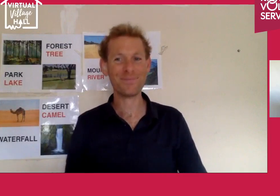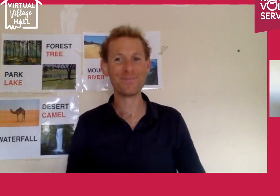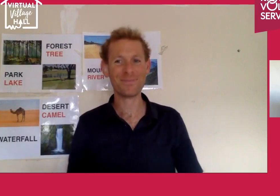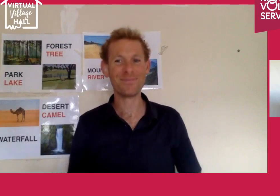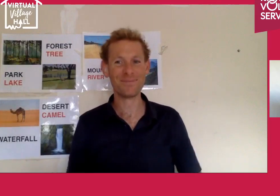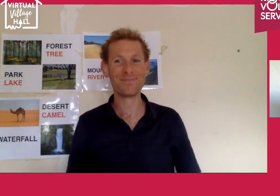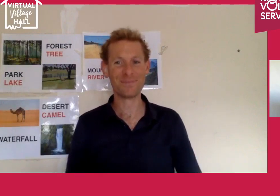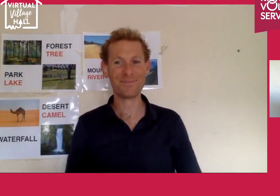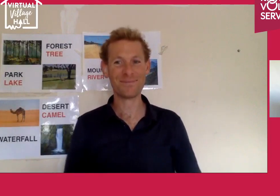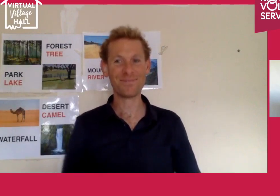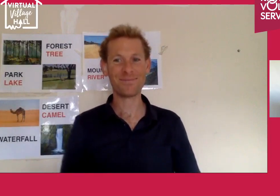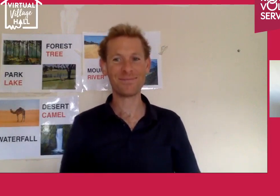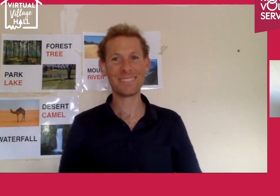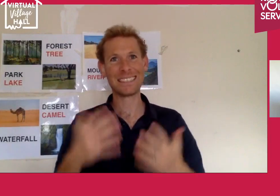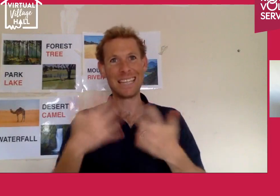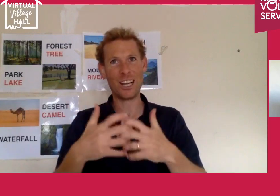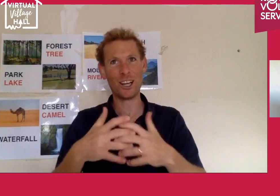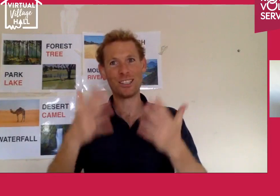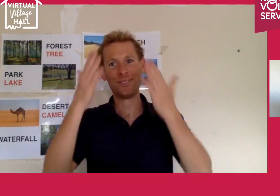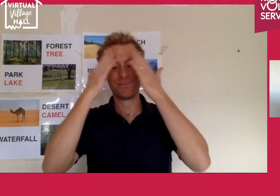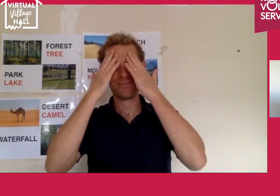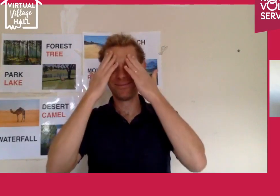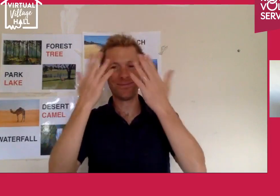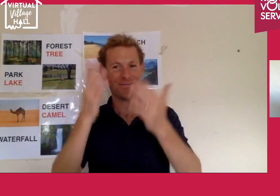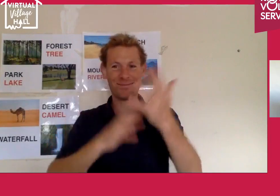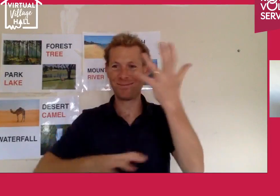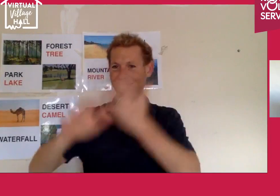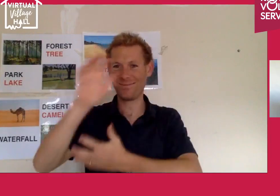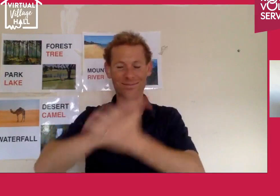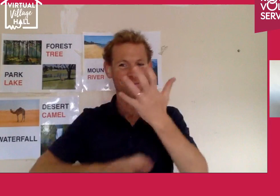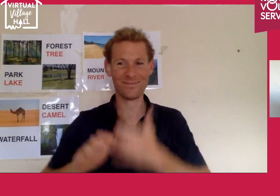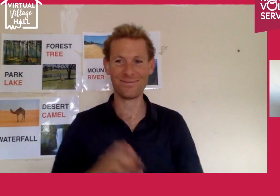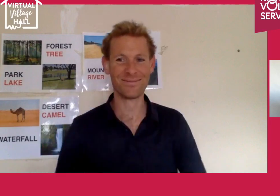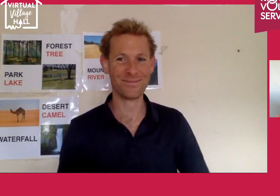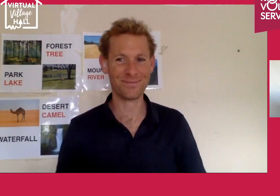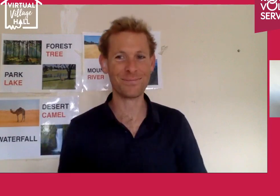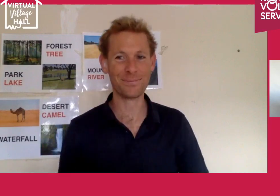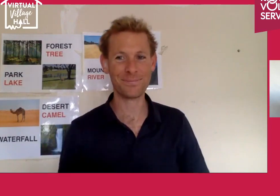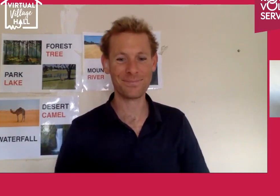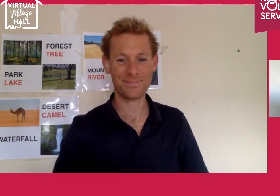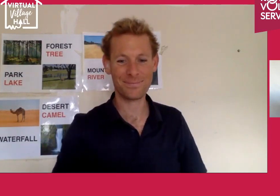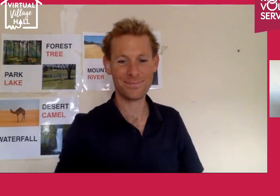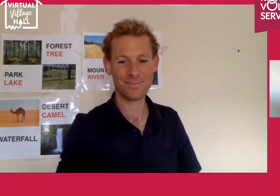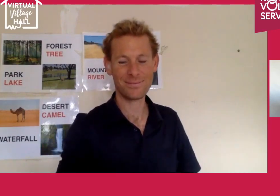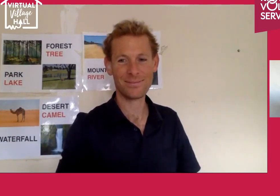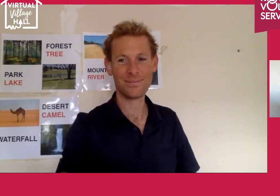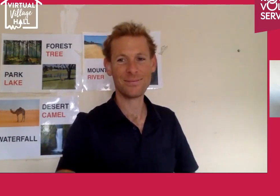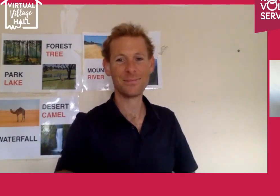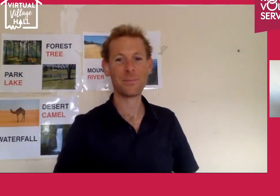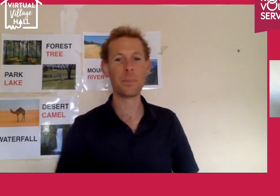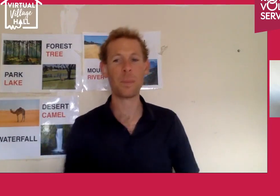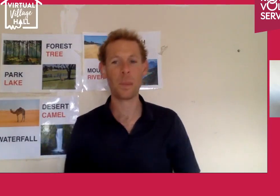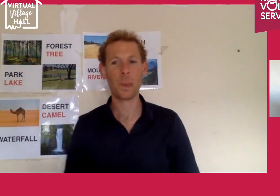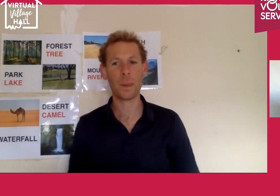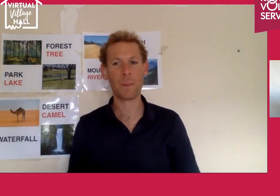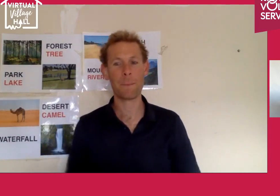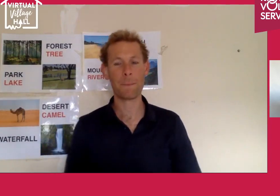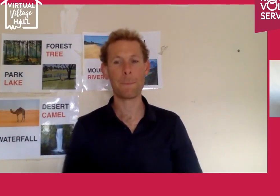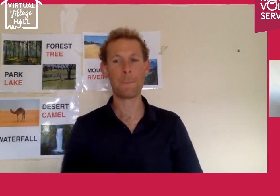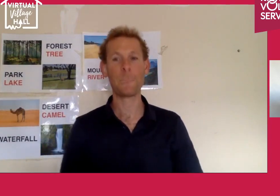not my forte. So I have to kind of force myself. I didn't give the interpreter the right information, or he didn't receive it, and that kind of